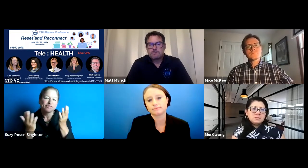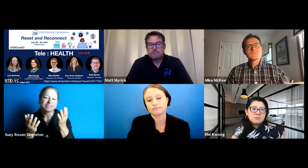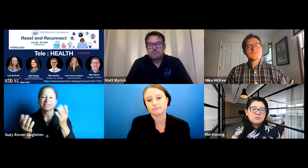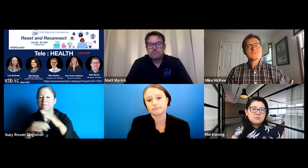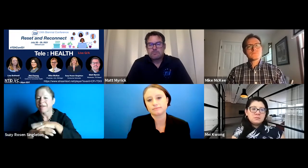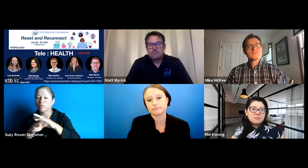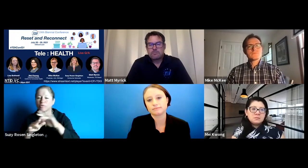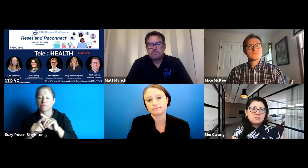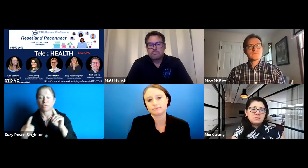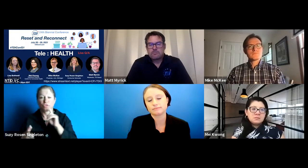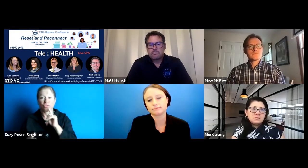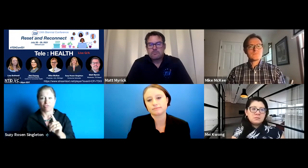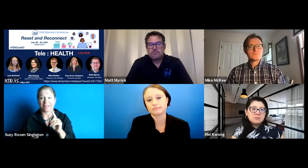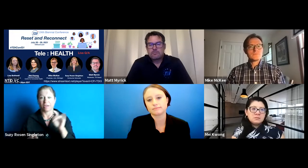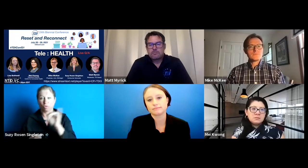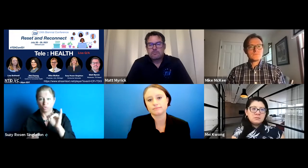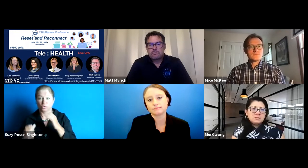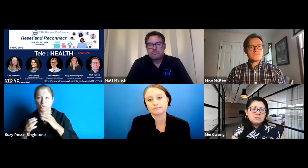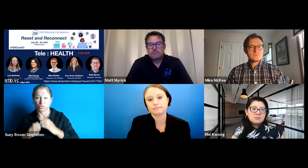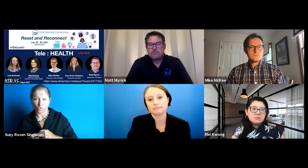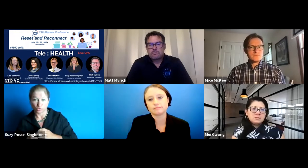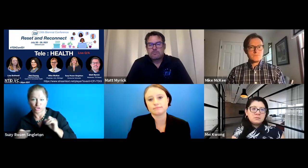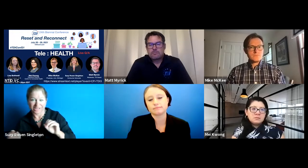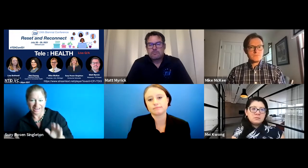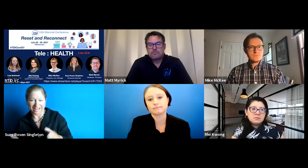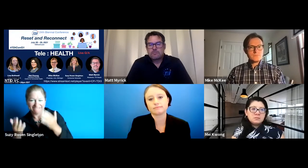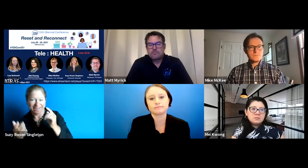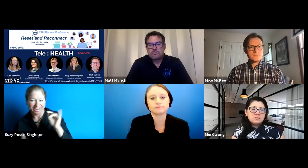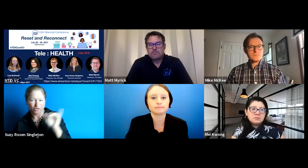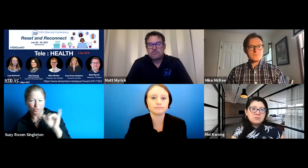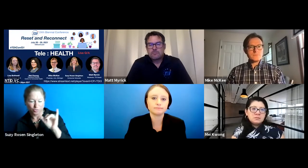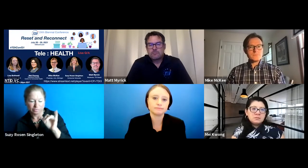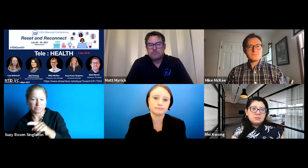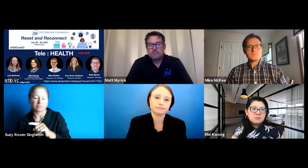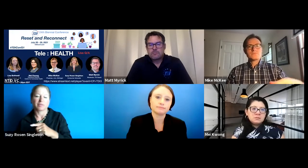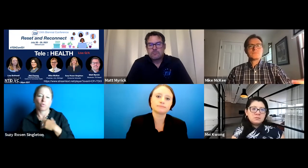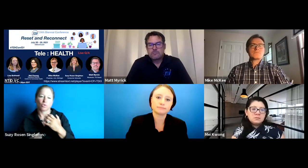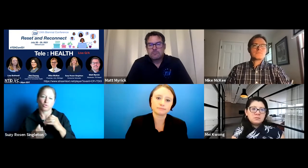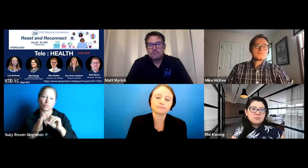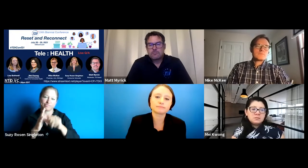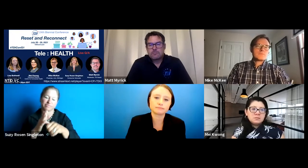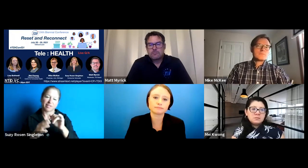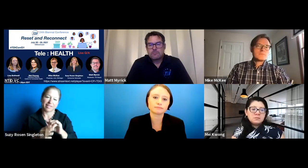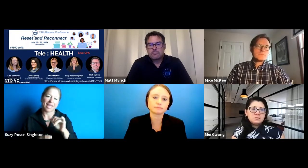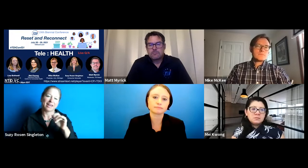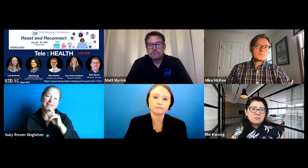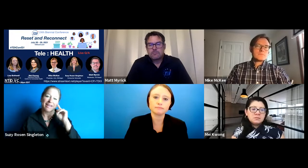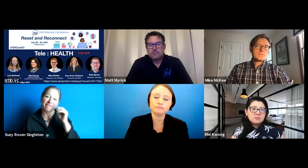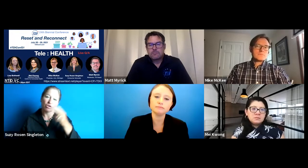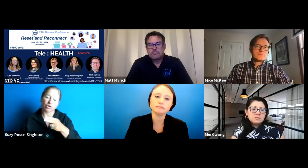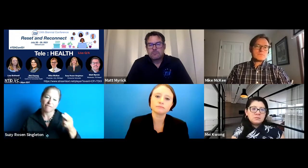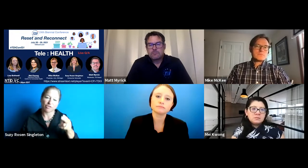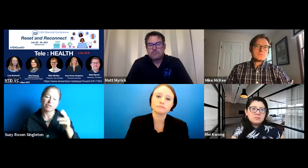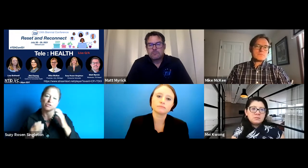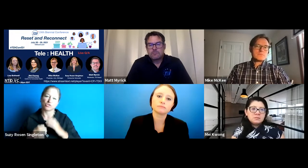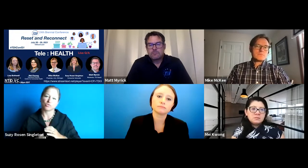working on accessible telehealth services and platforms to encourage that. Consumers can also advocate for that as well. I want